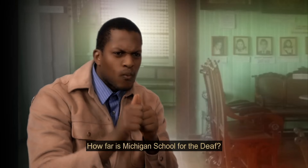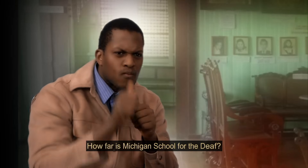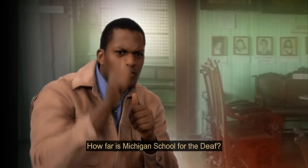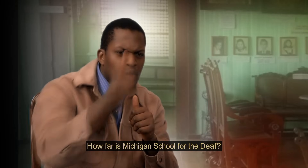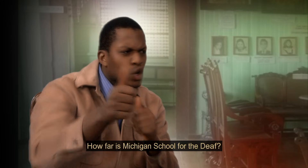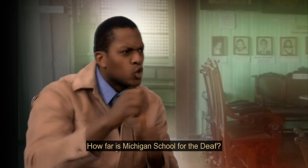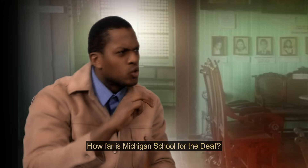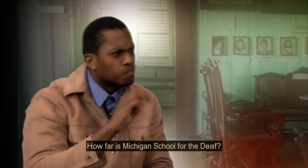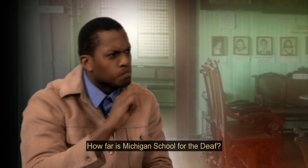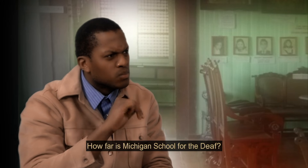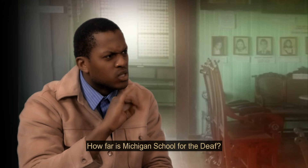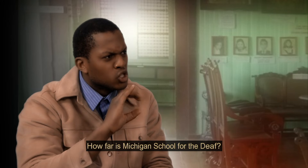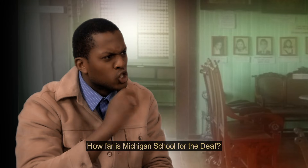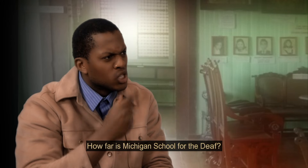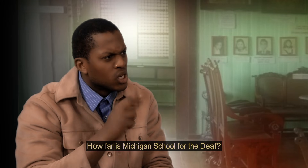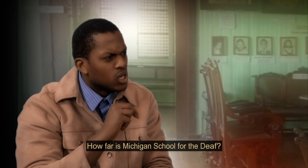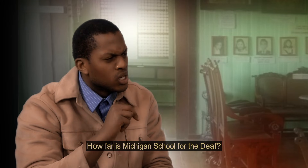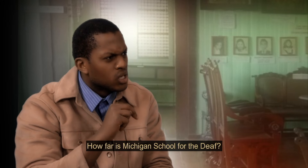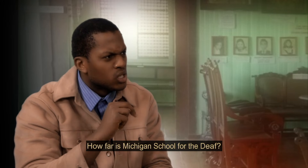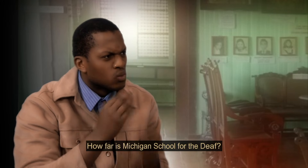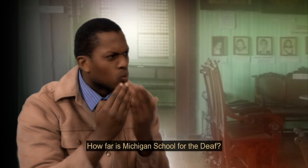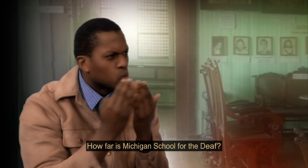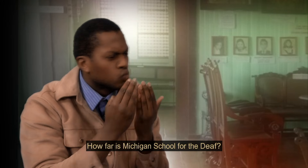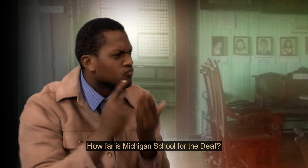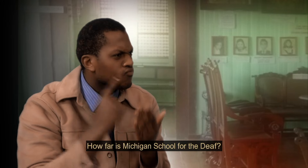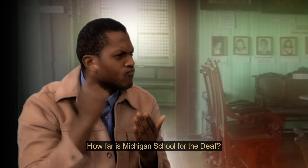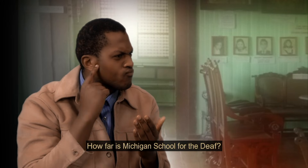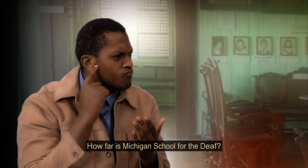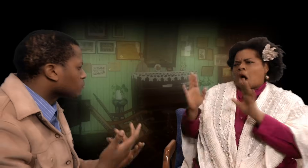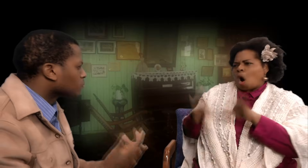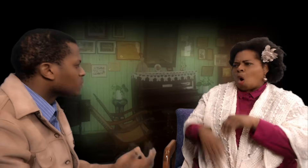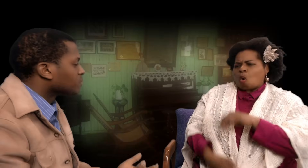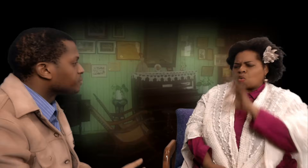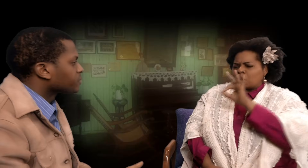How far is Michigan School for the deaf?